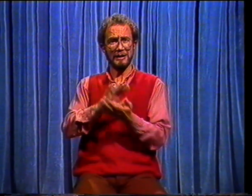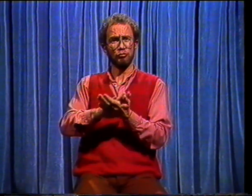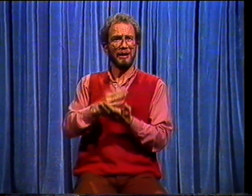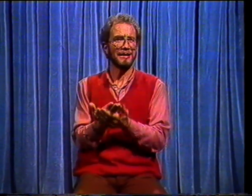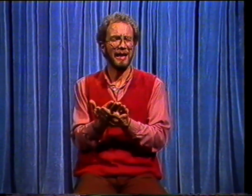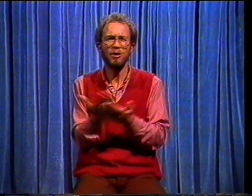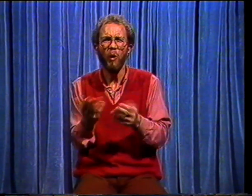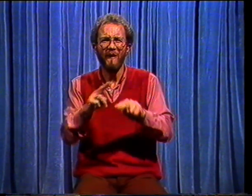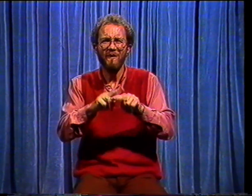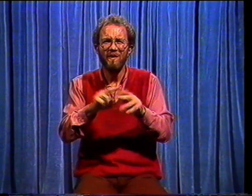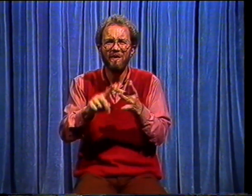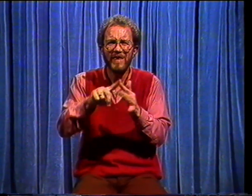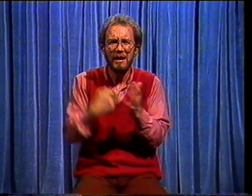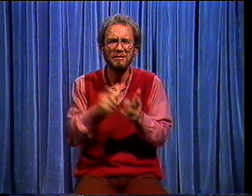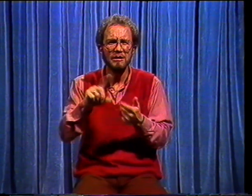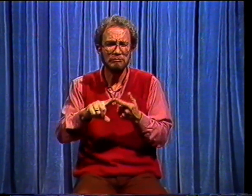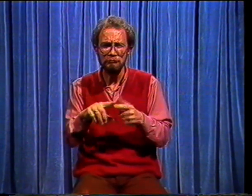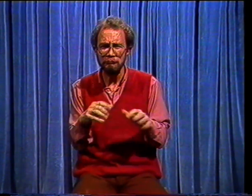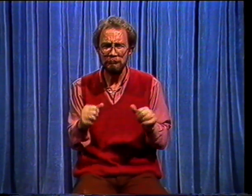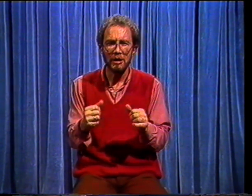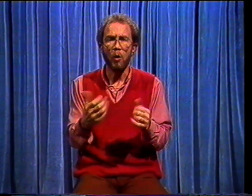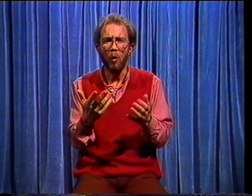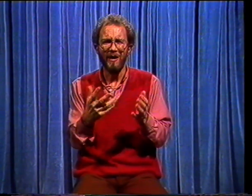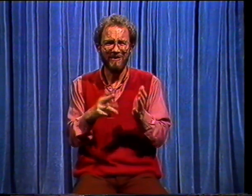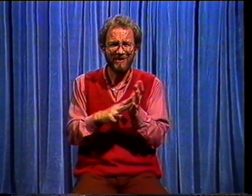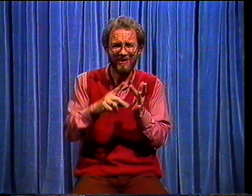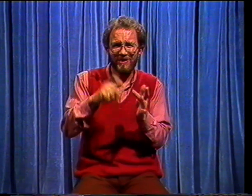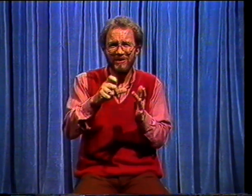can translate as fierce or vicious.